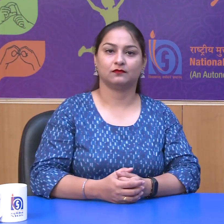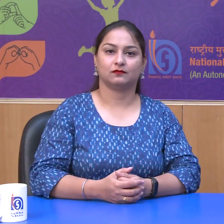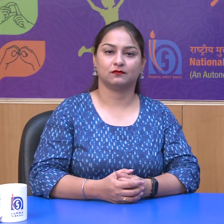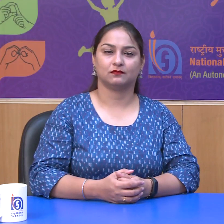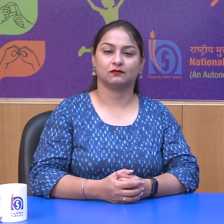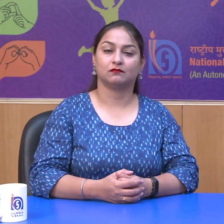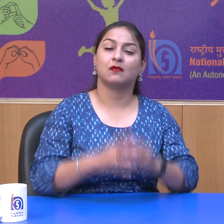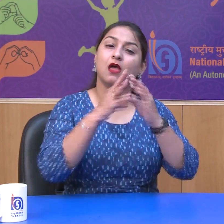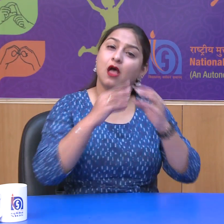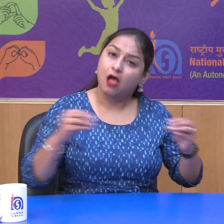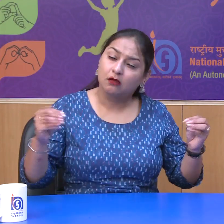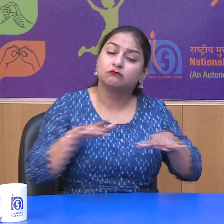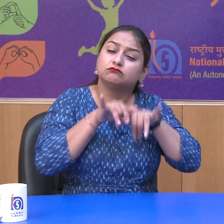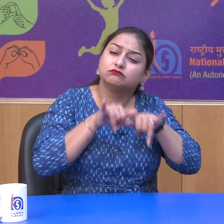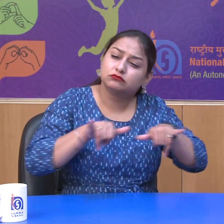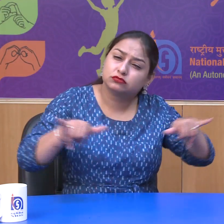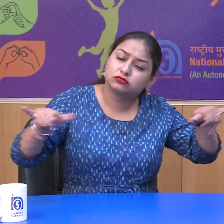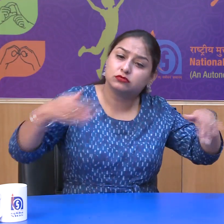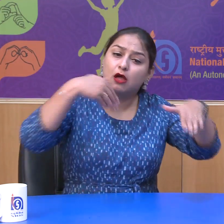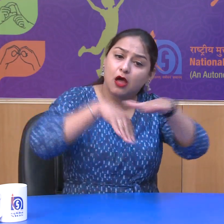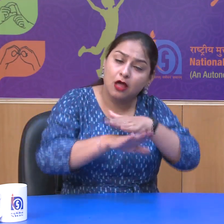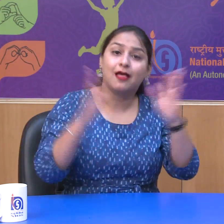and wide variation in climatic conditions.